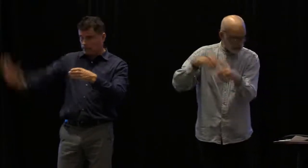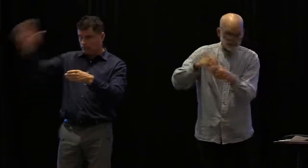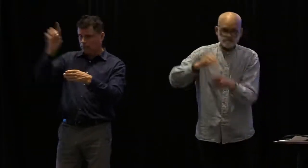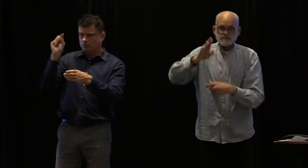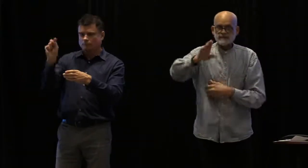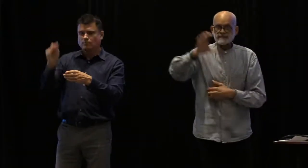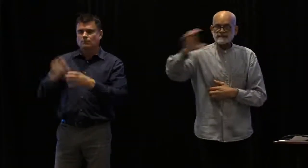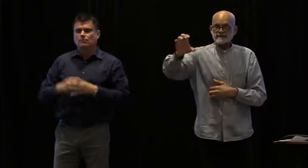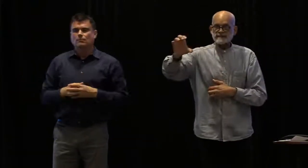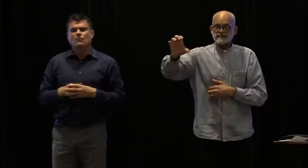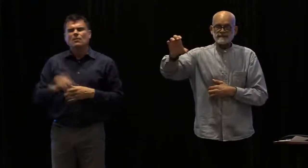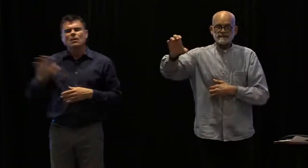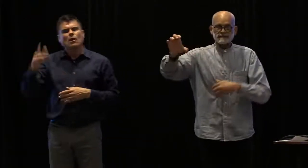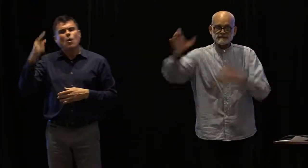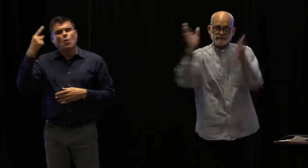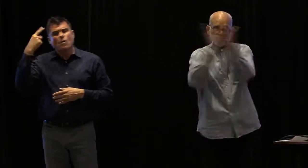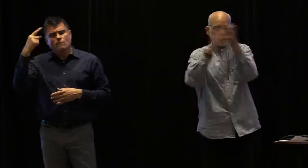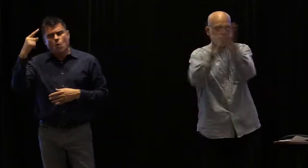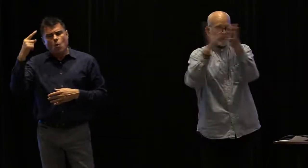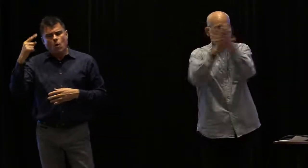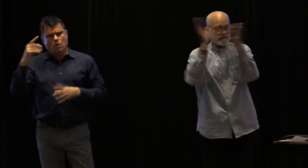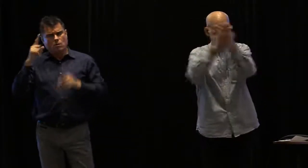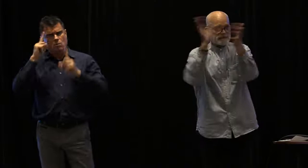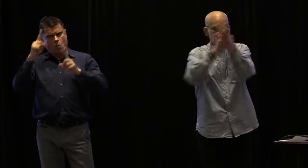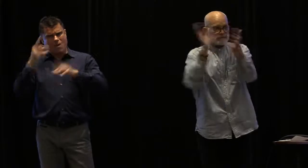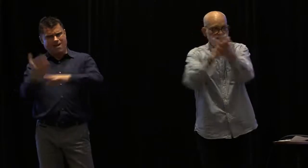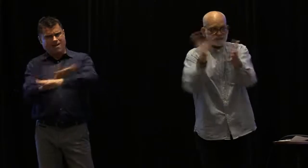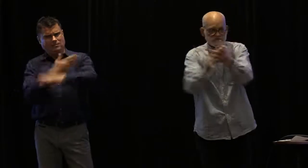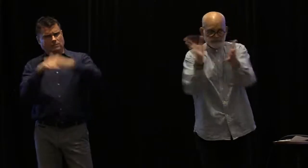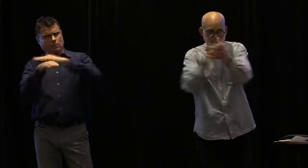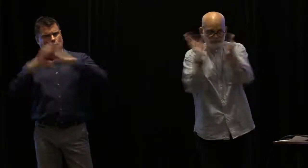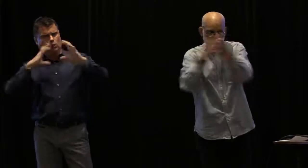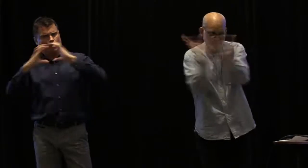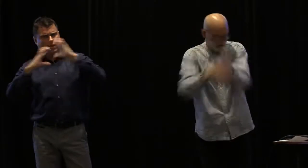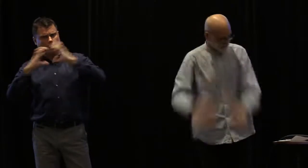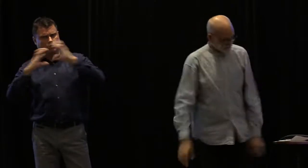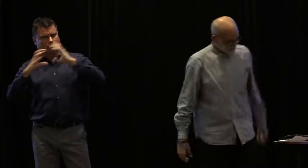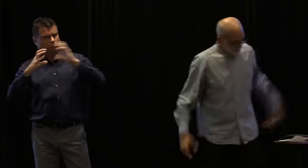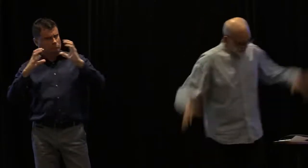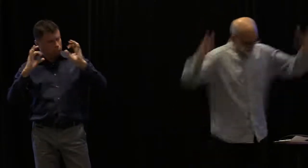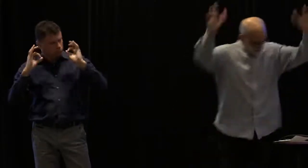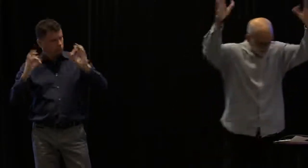the province to see better access throughout.